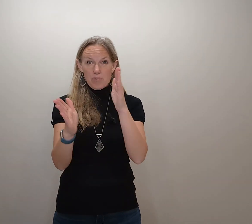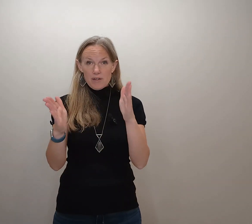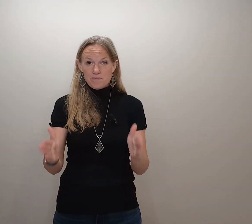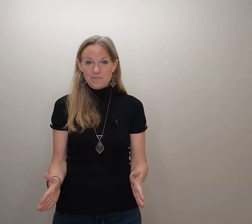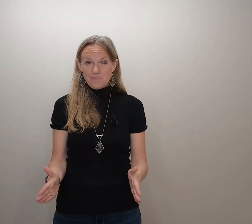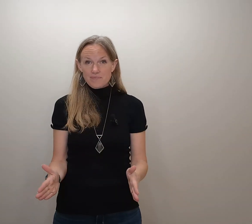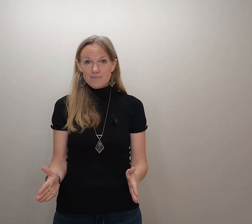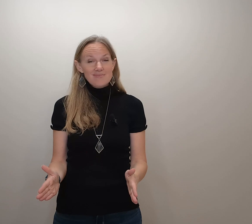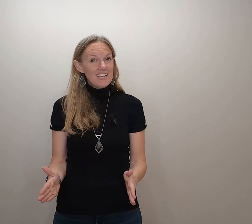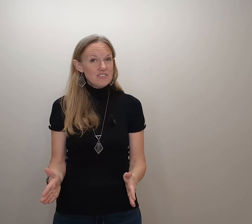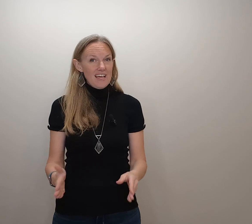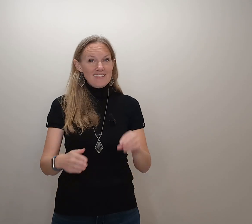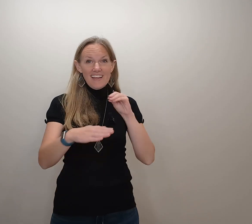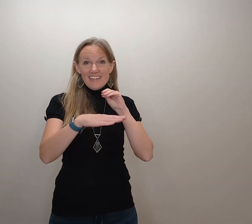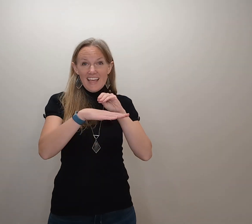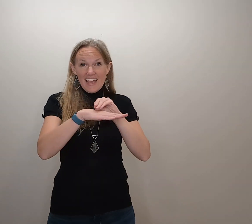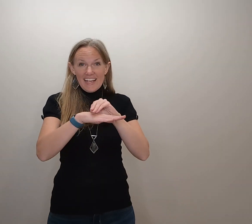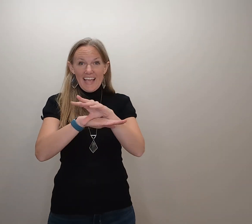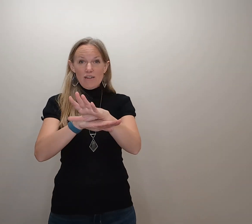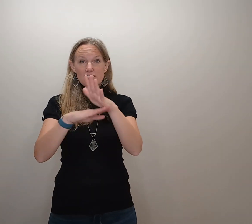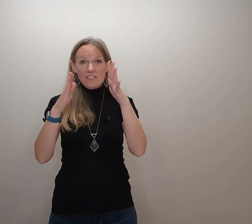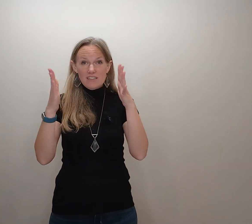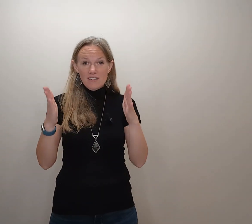keeper. Okay, so that line, counselor,